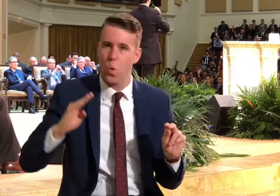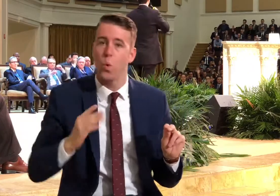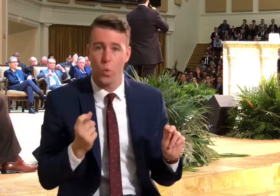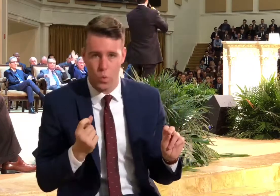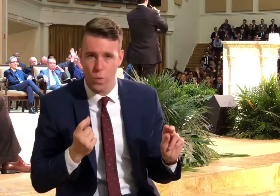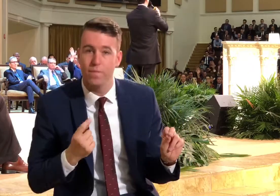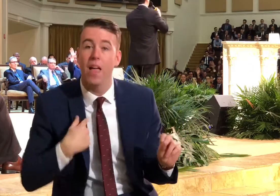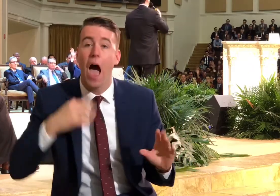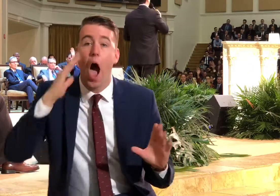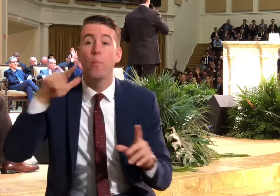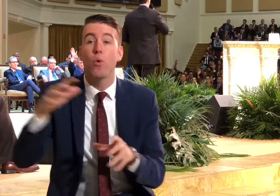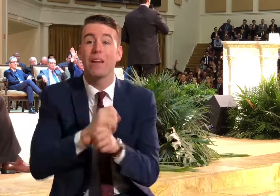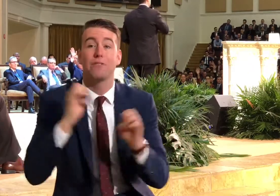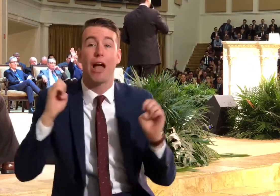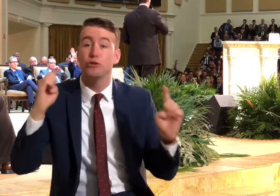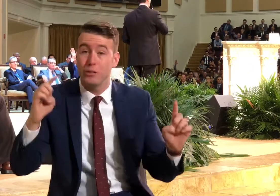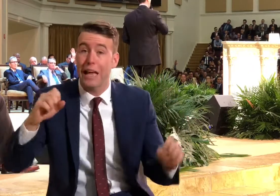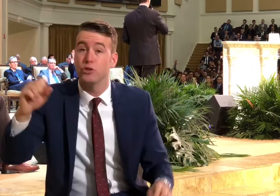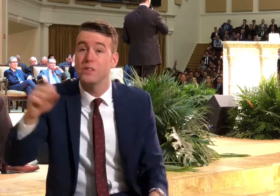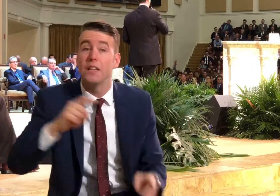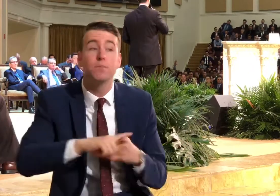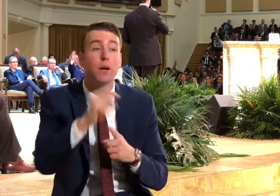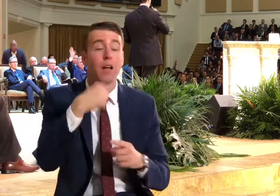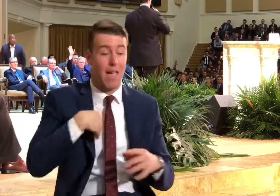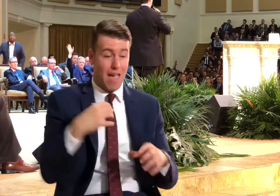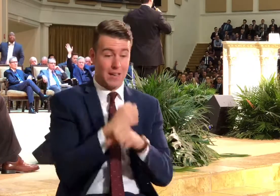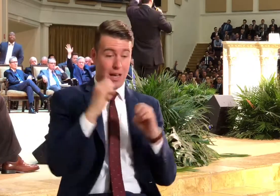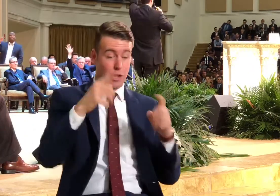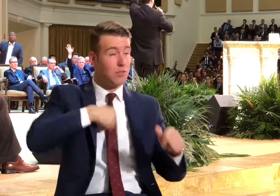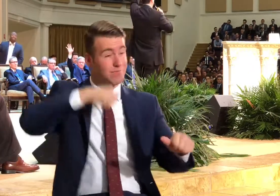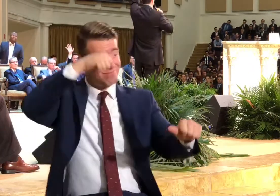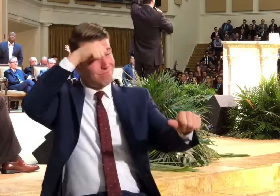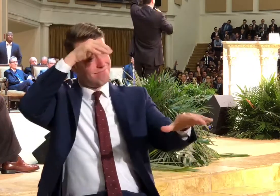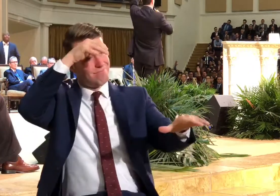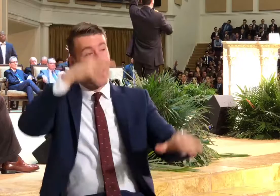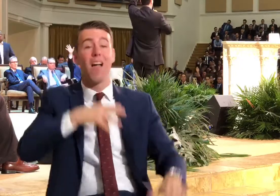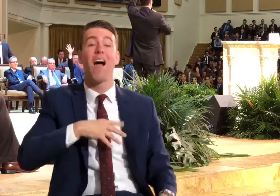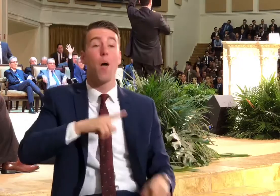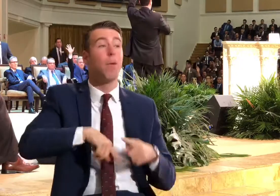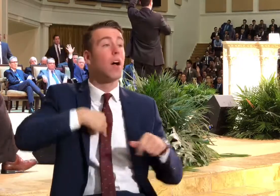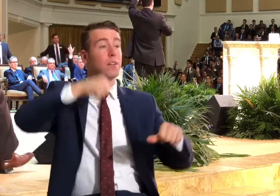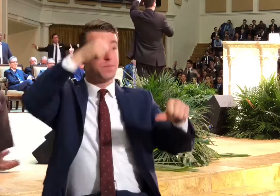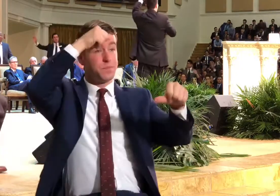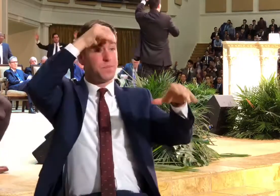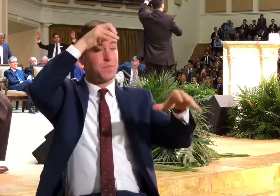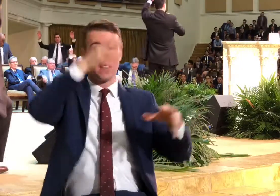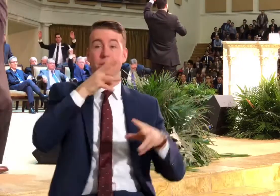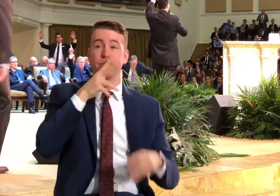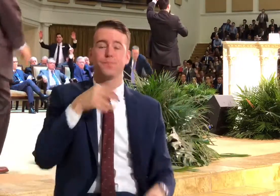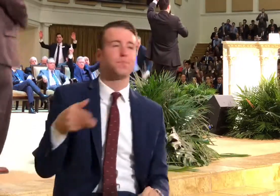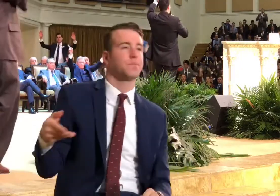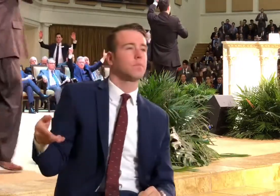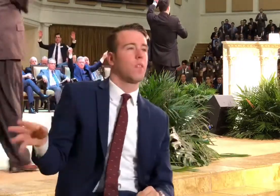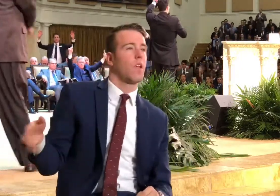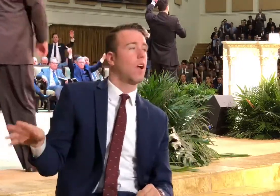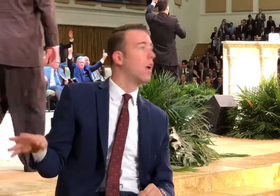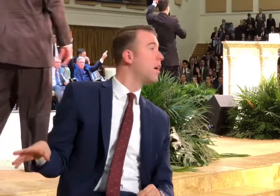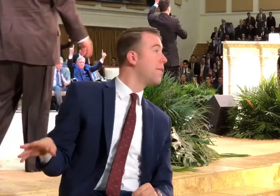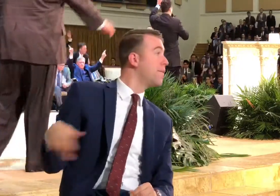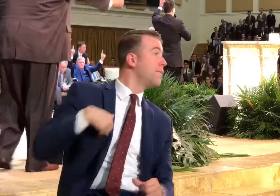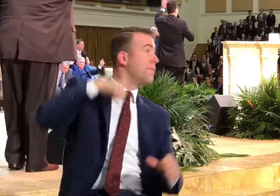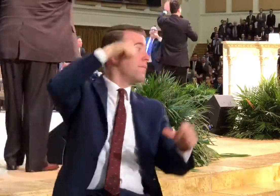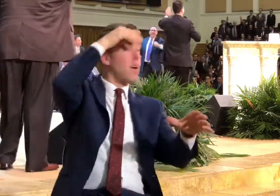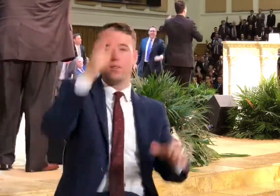I hope you get education, but don't you ever get so educated that you can't speak with other tongues as the Spirit of God gives